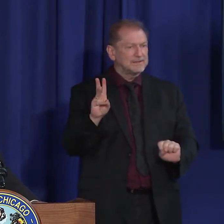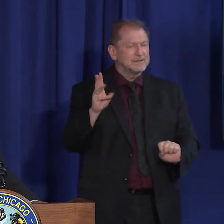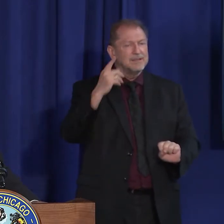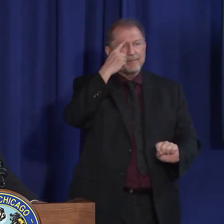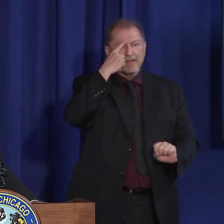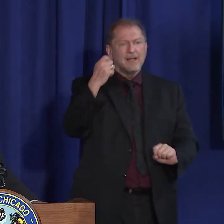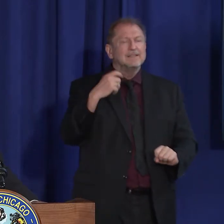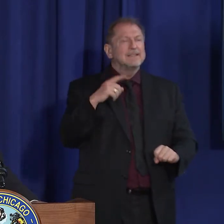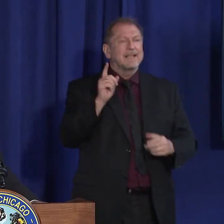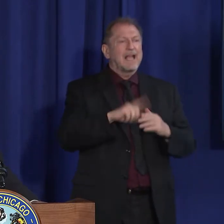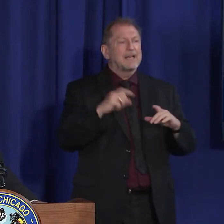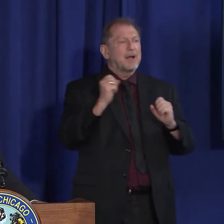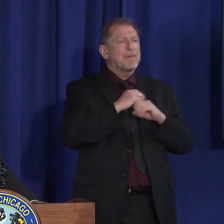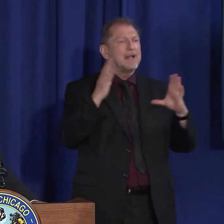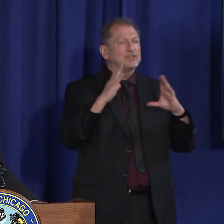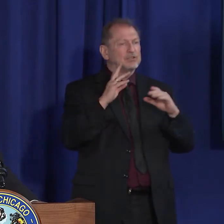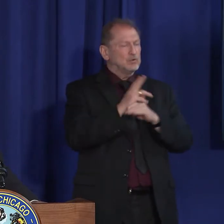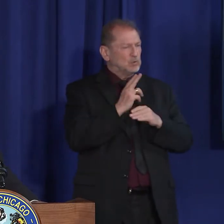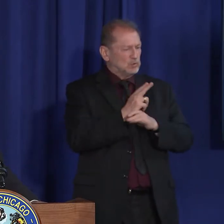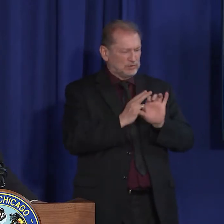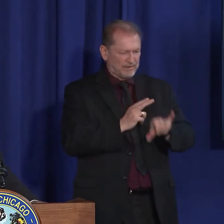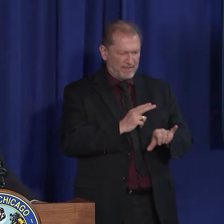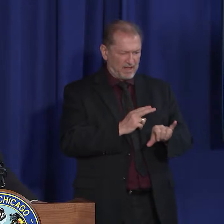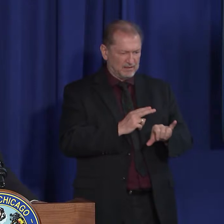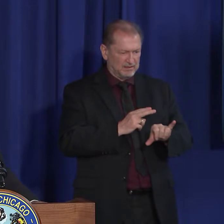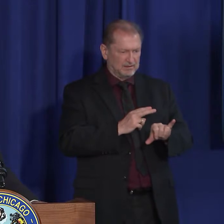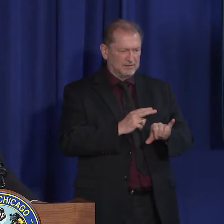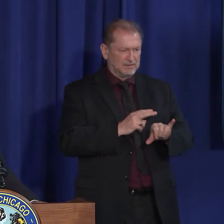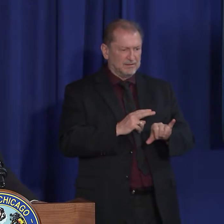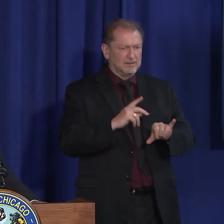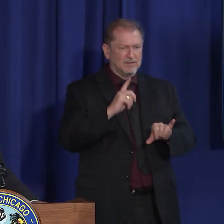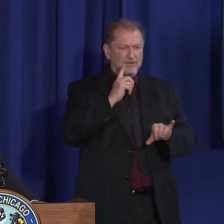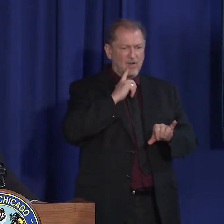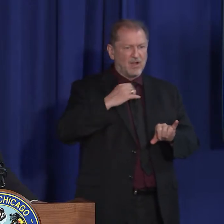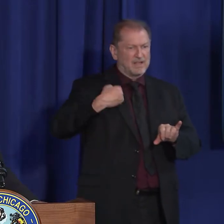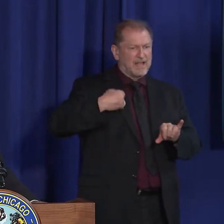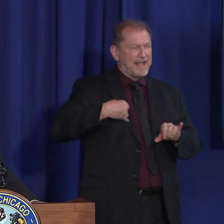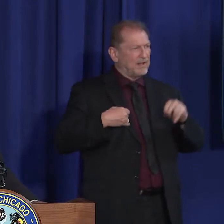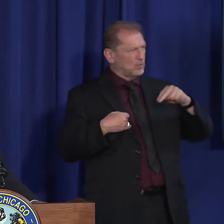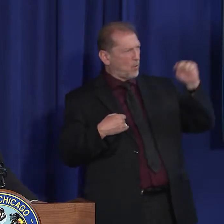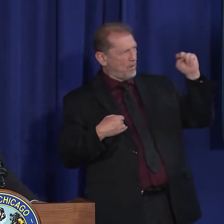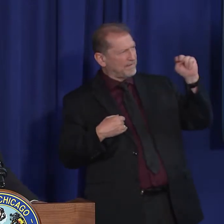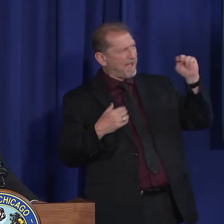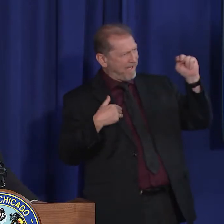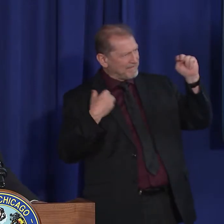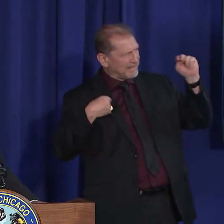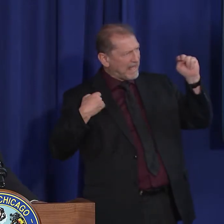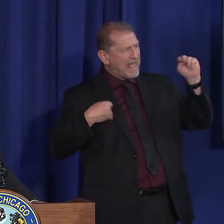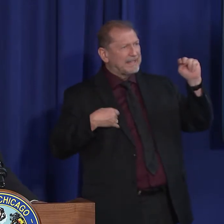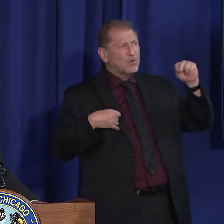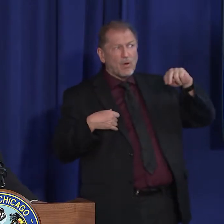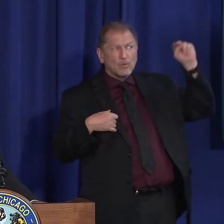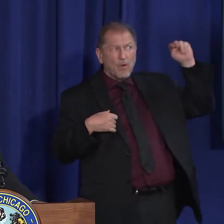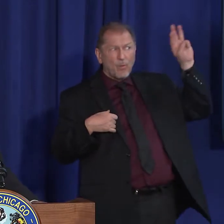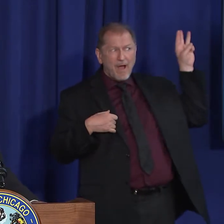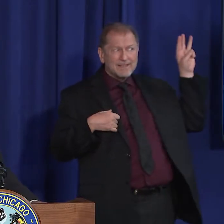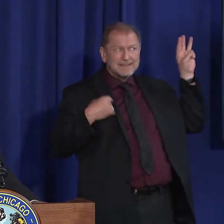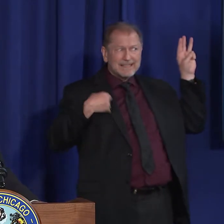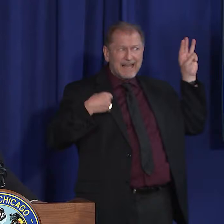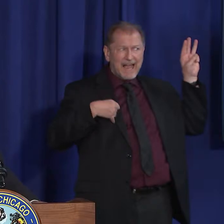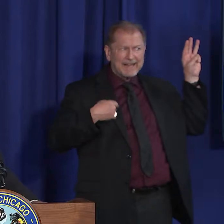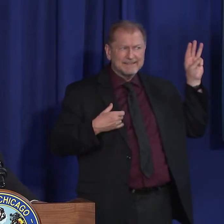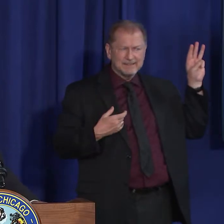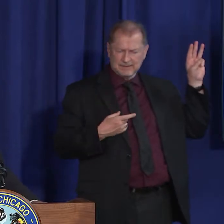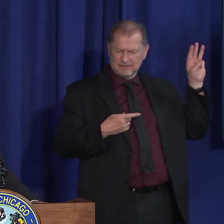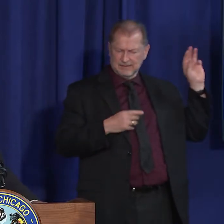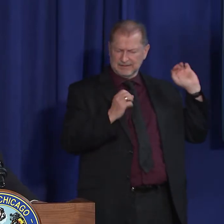couldn't imagine something like this being used to address gangs on the north side or the far northwest side. How do you respond